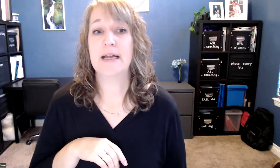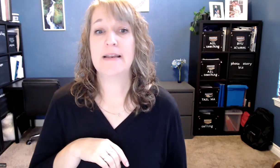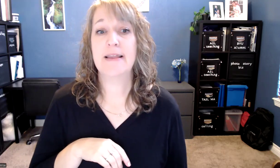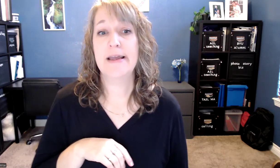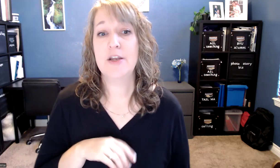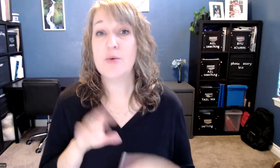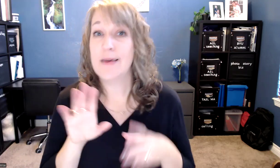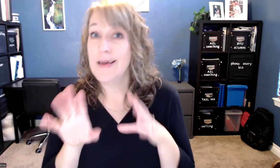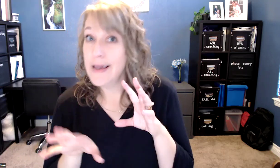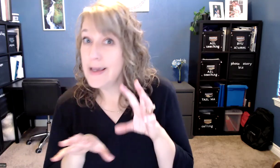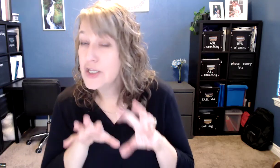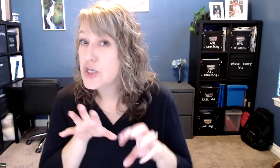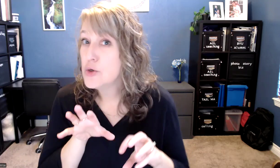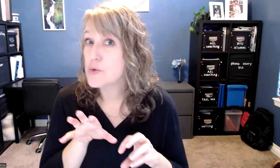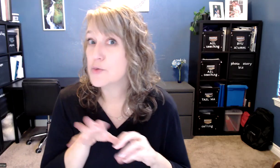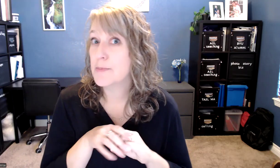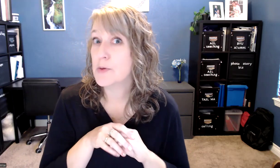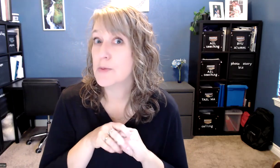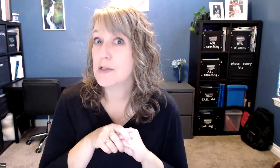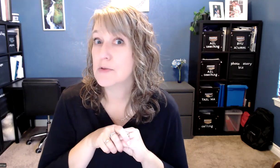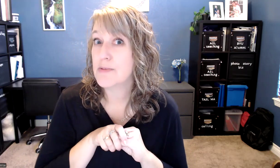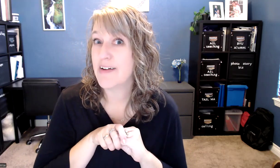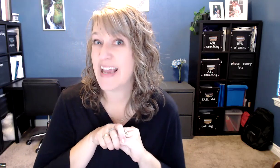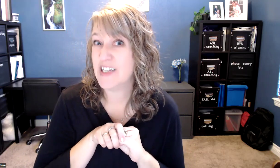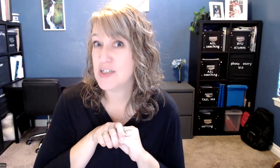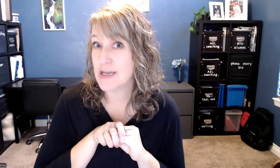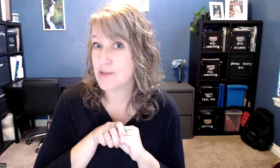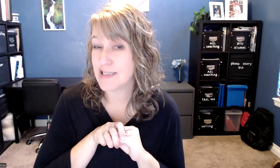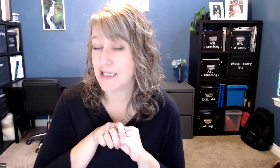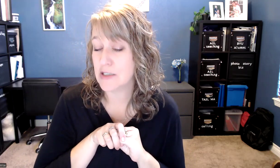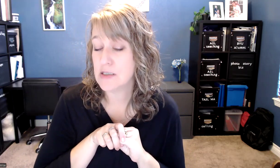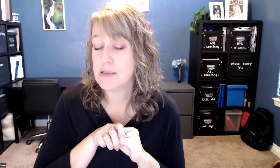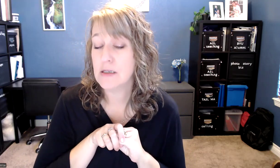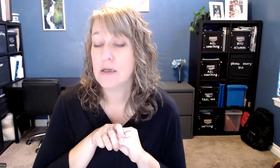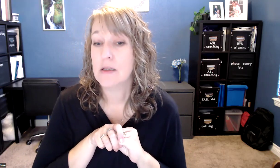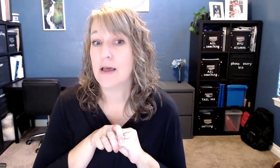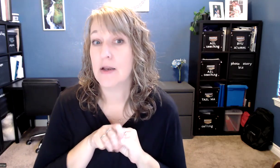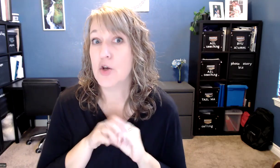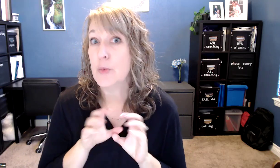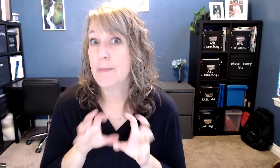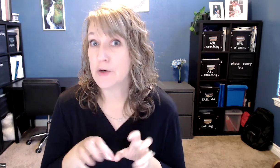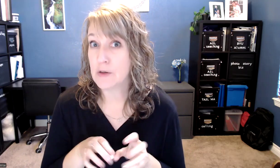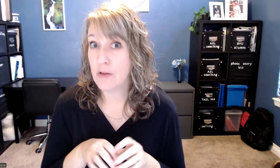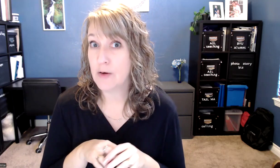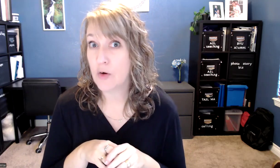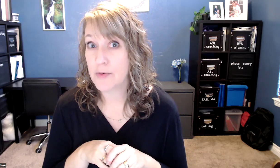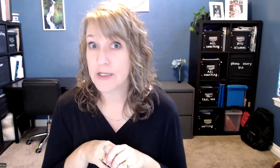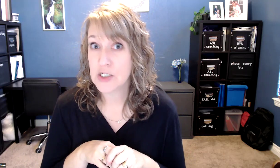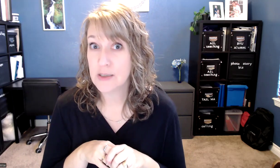And then you can use, remember when you learned about ages, how to sign ages, that numerical incorporation that